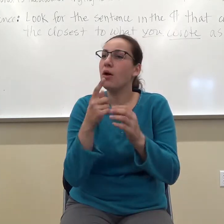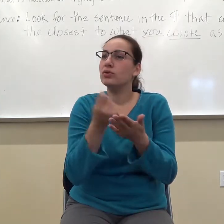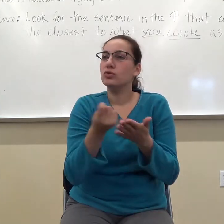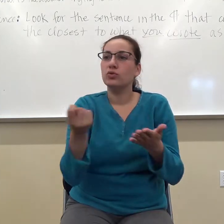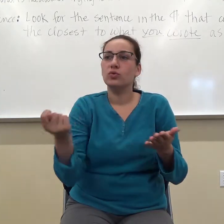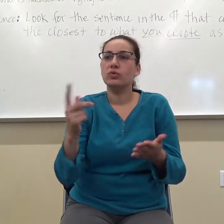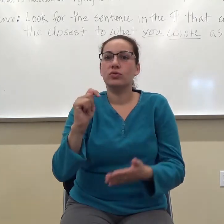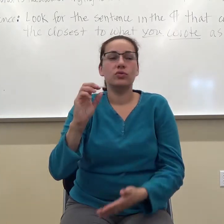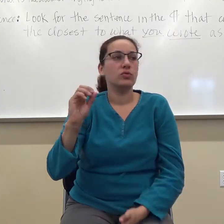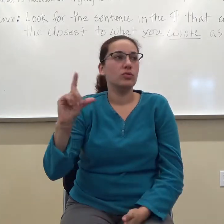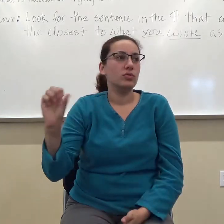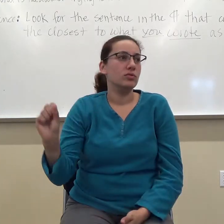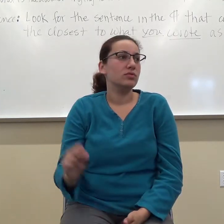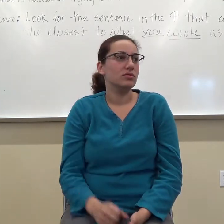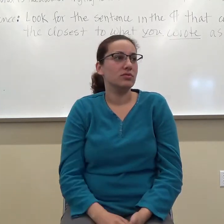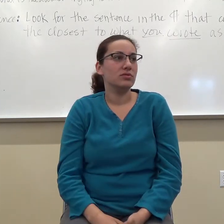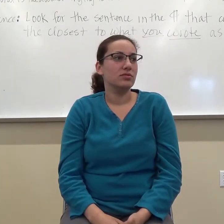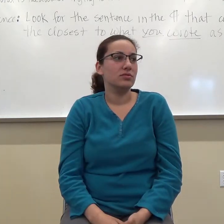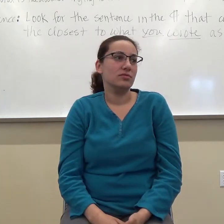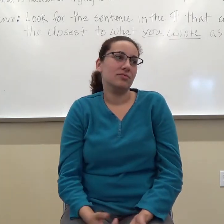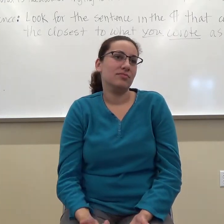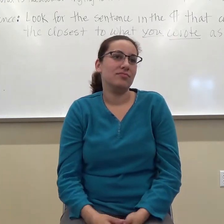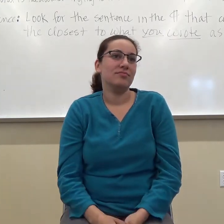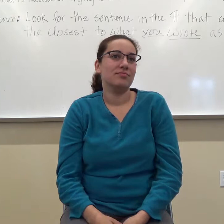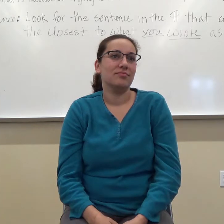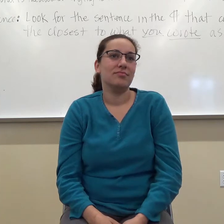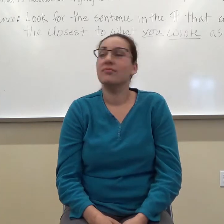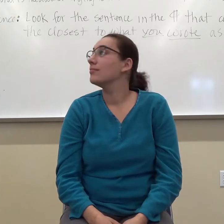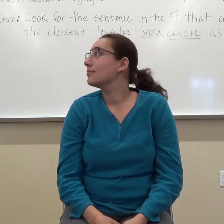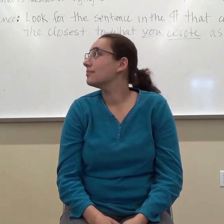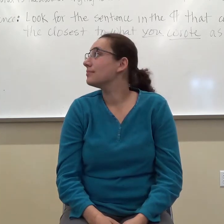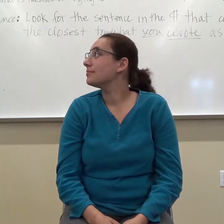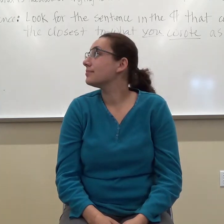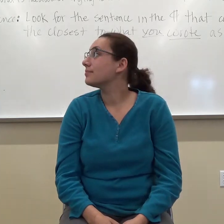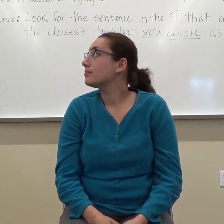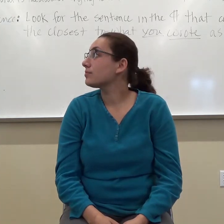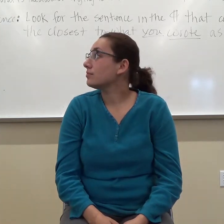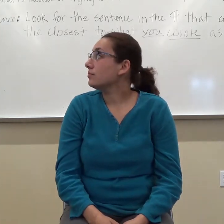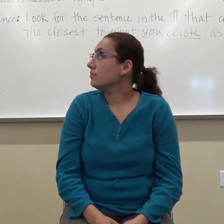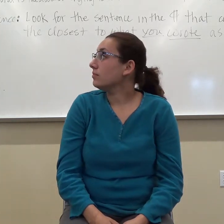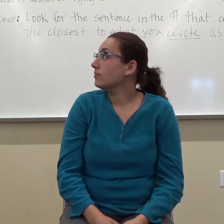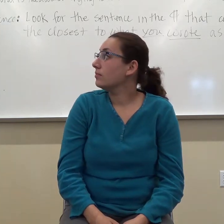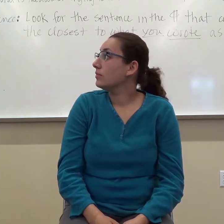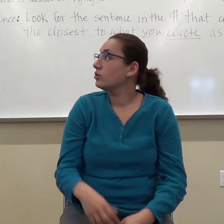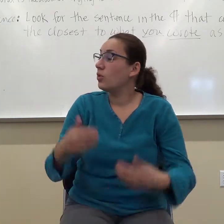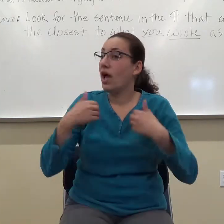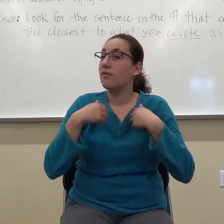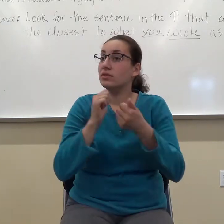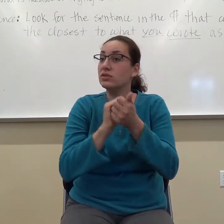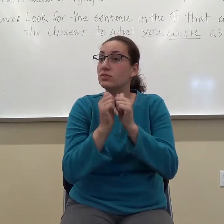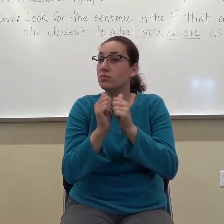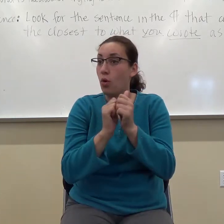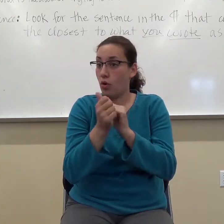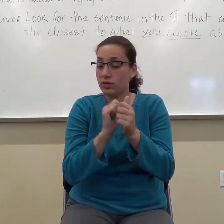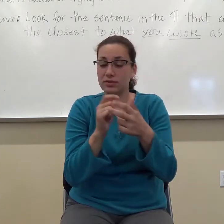of the hobbies, okay? So is there any, so there's sports, hobbies, professional stuff, which